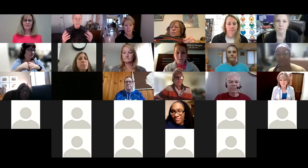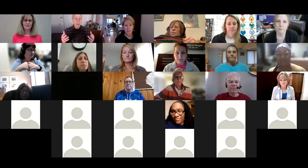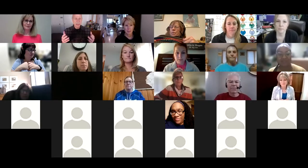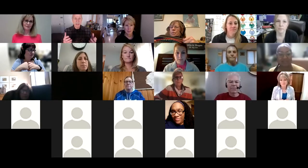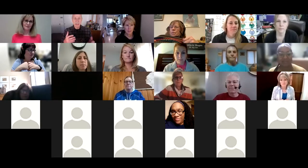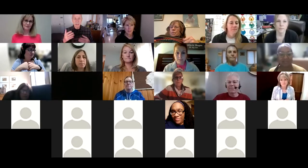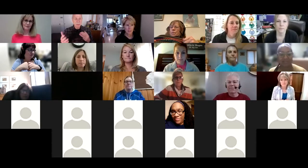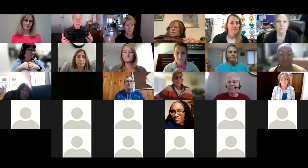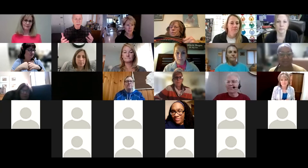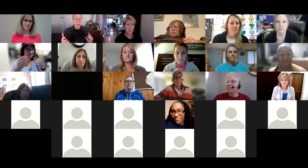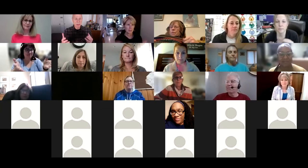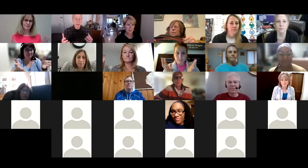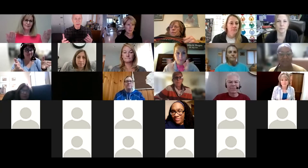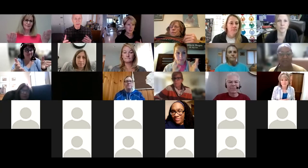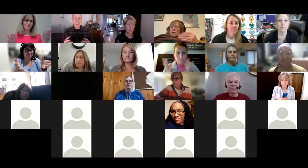suggestion, and some people are doing this is,